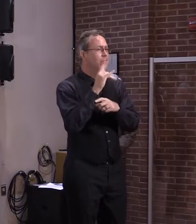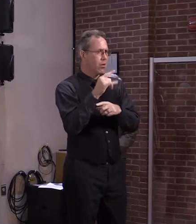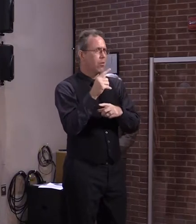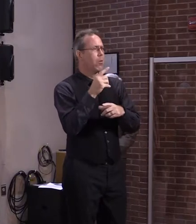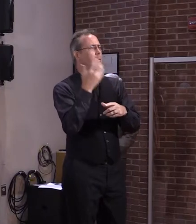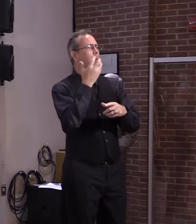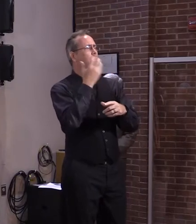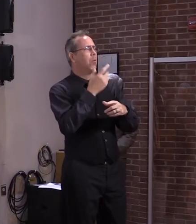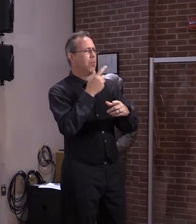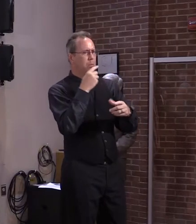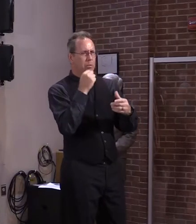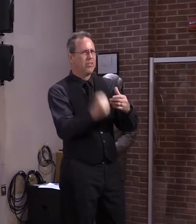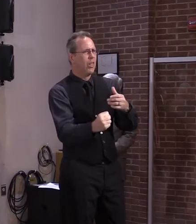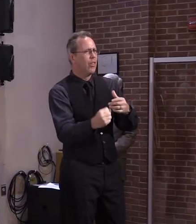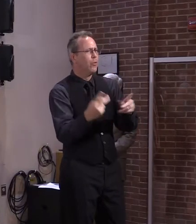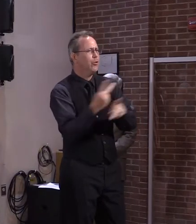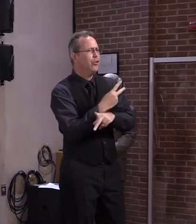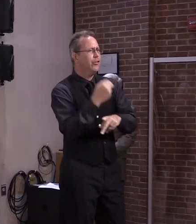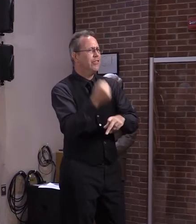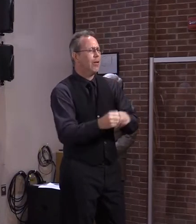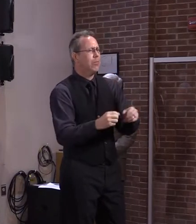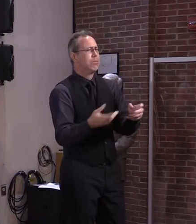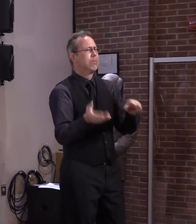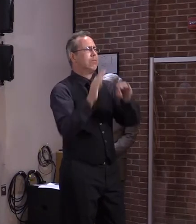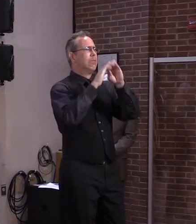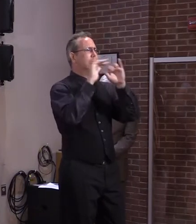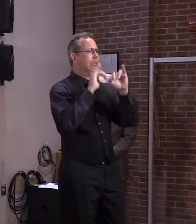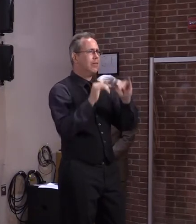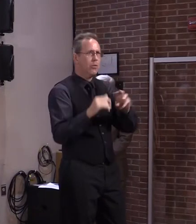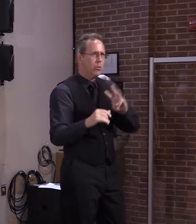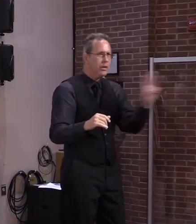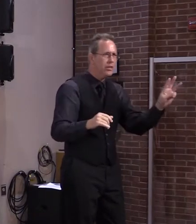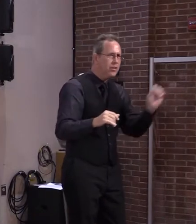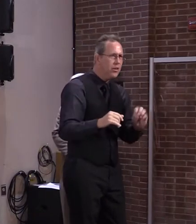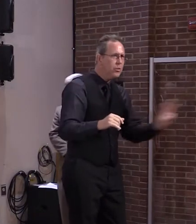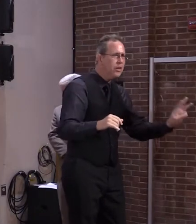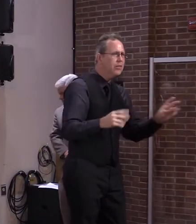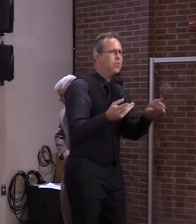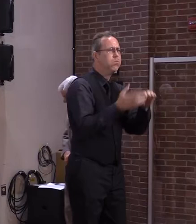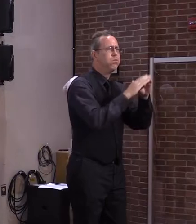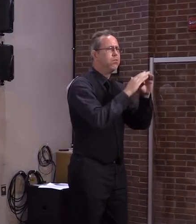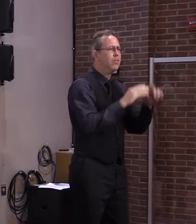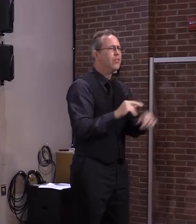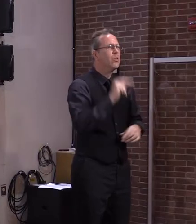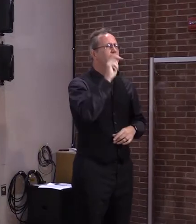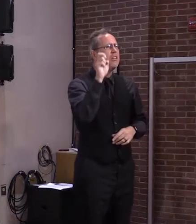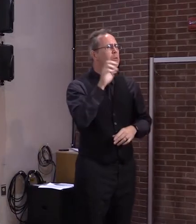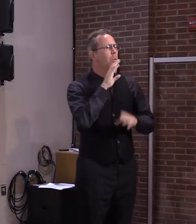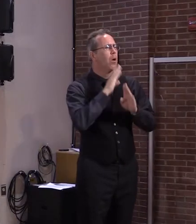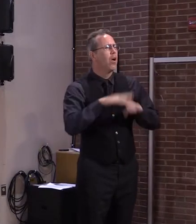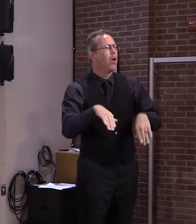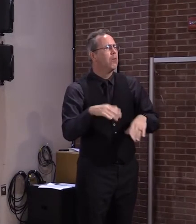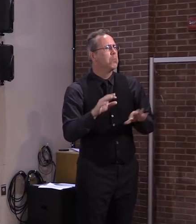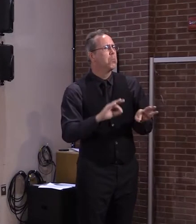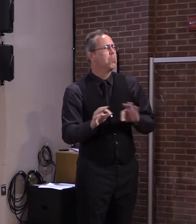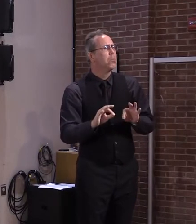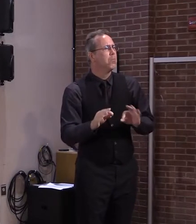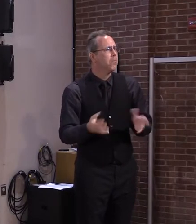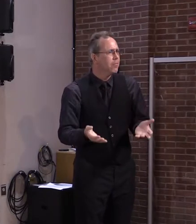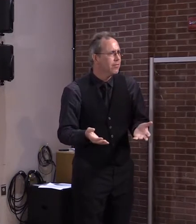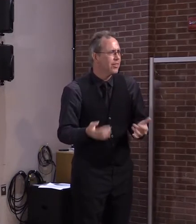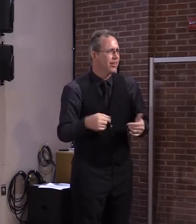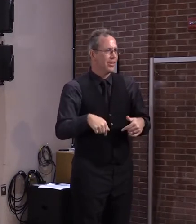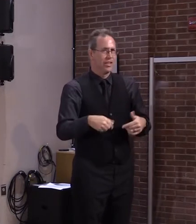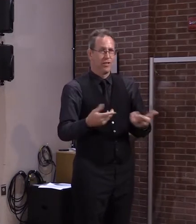South and Southwest as well, but we didn't see that in the Northeast. Halloween was particularly hard